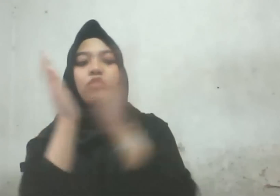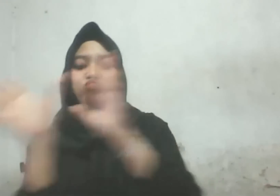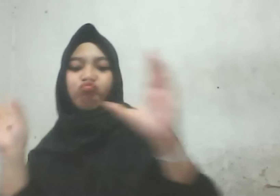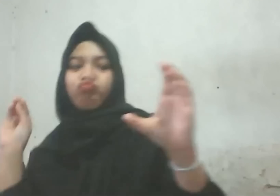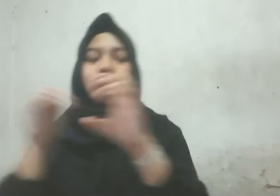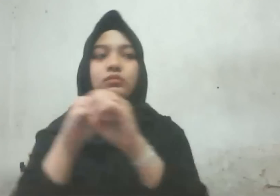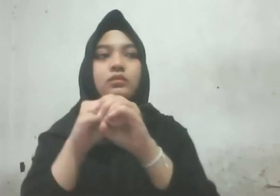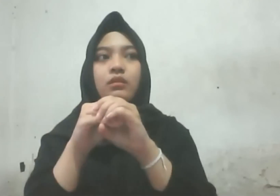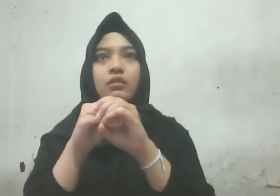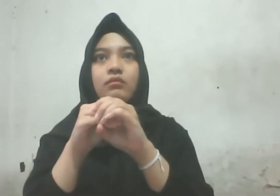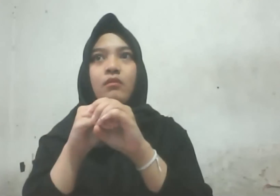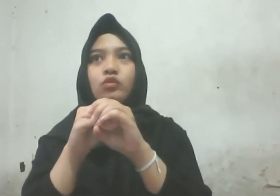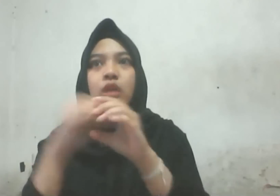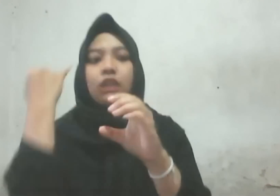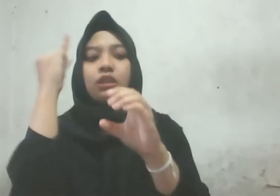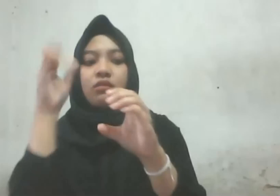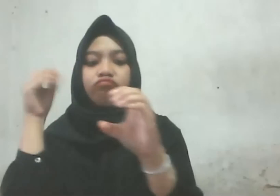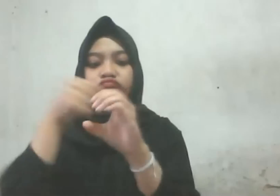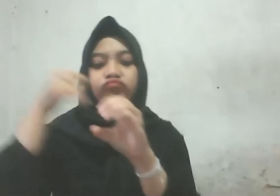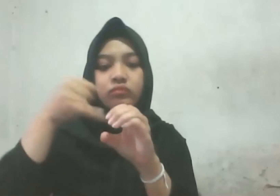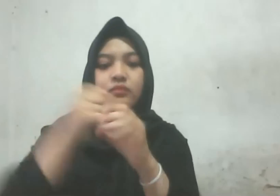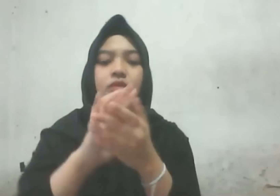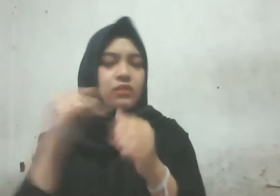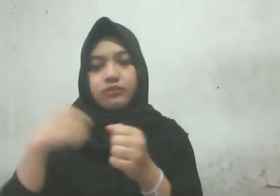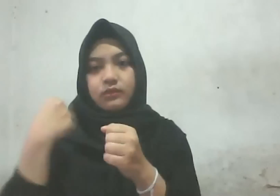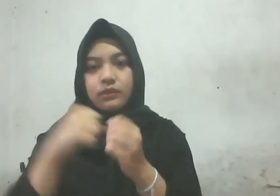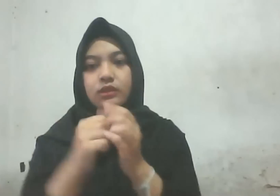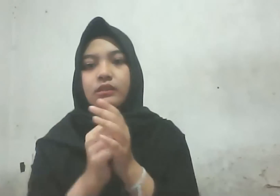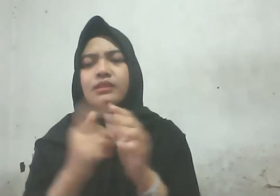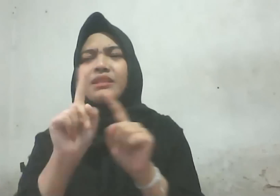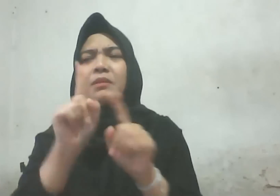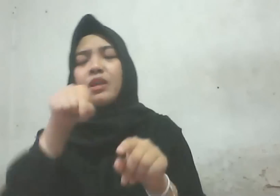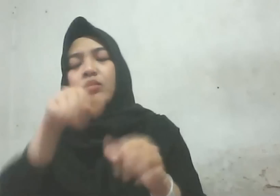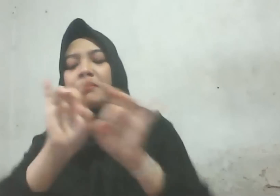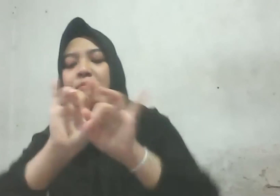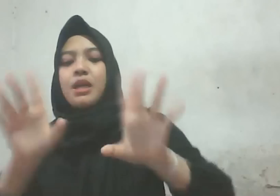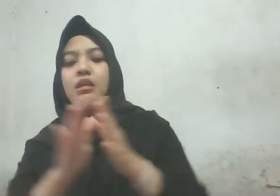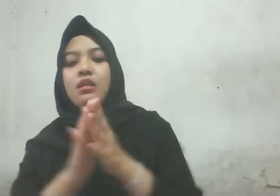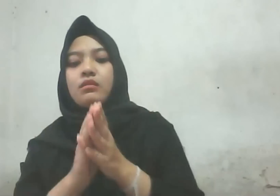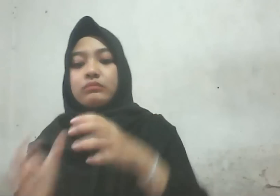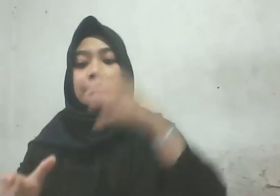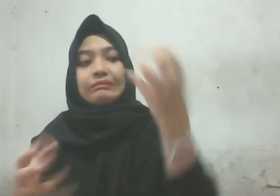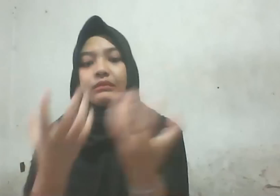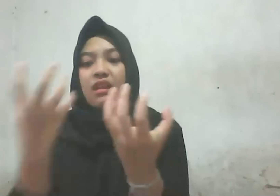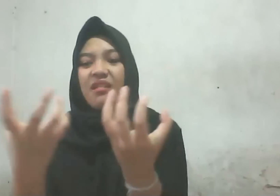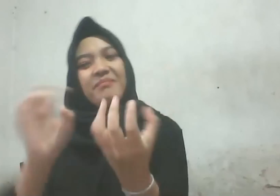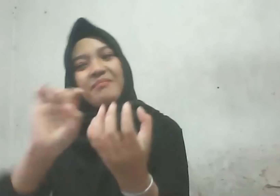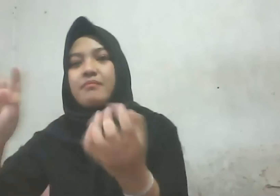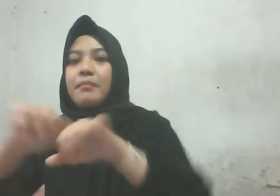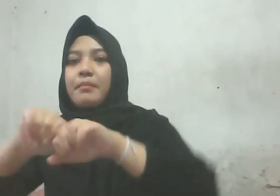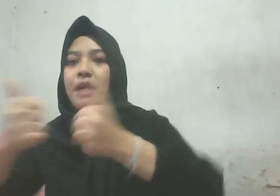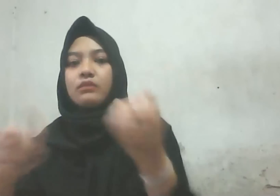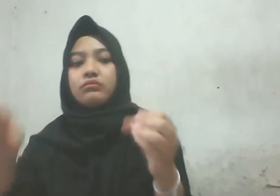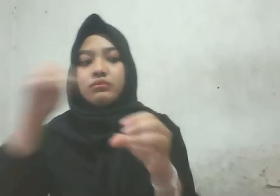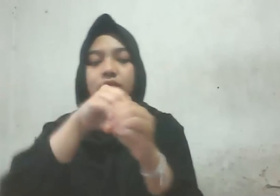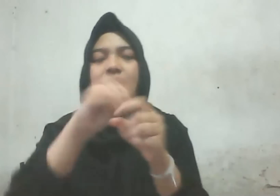and also what I call it like zeitgeist, different zeitgeist. So yeah, but you know, the theories